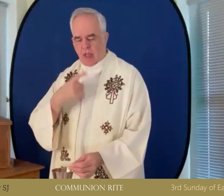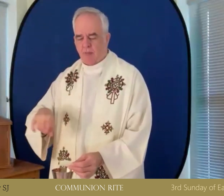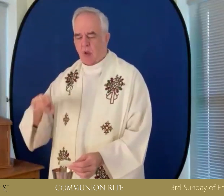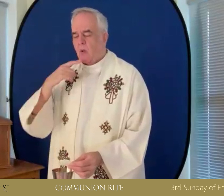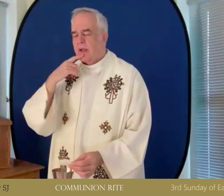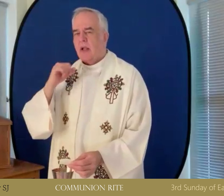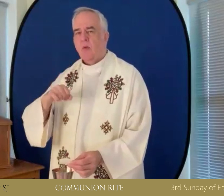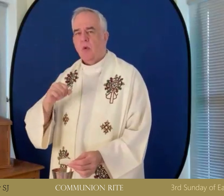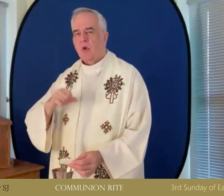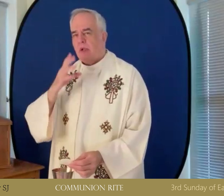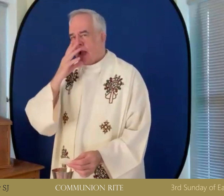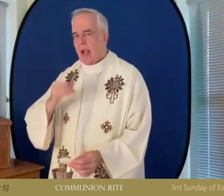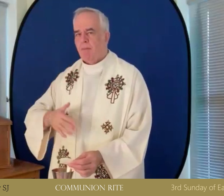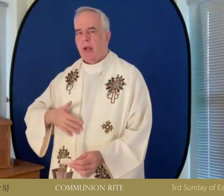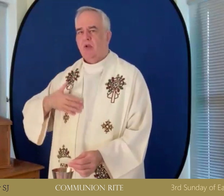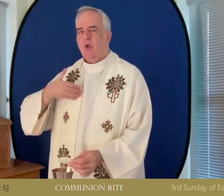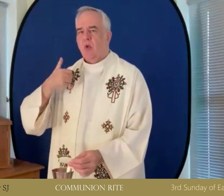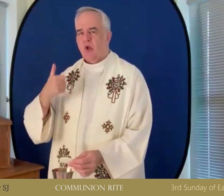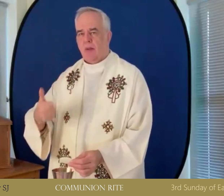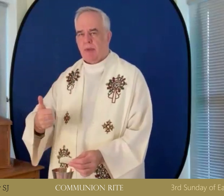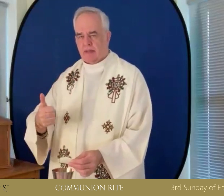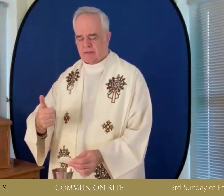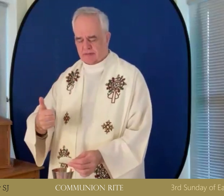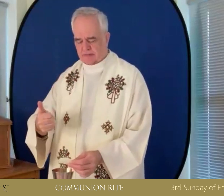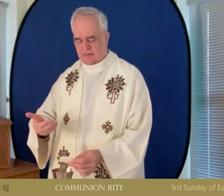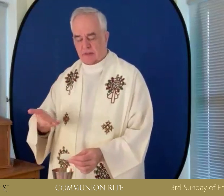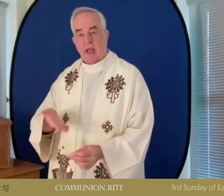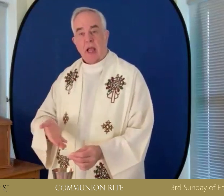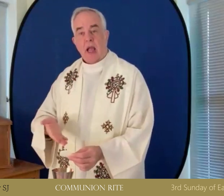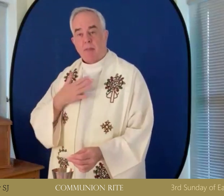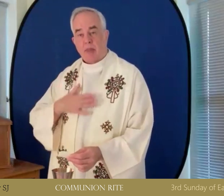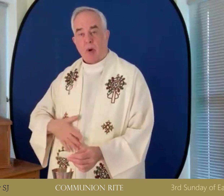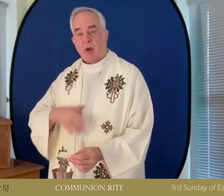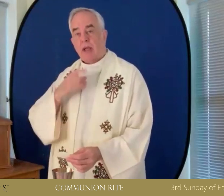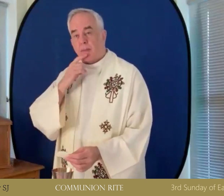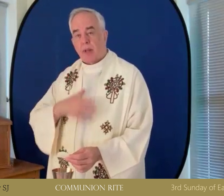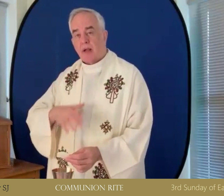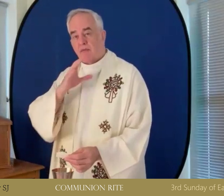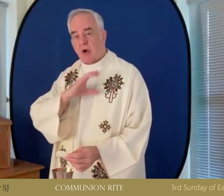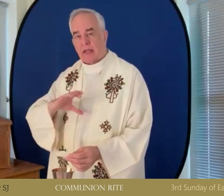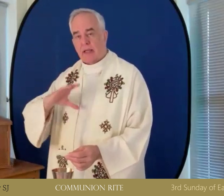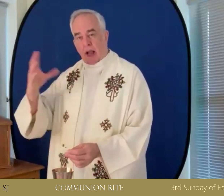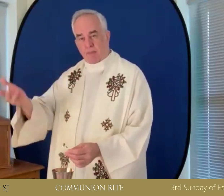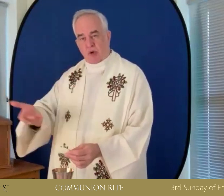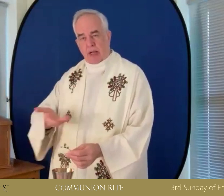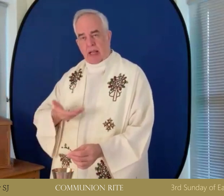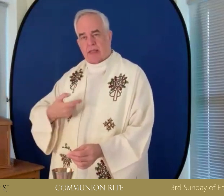but only say the word, and my soul shall be healed. The body and blood of Christ bring us